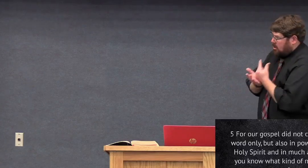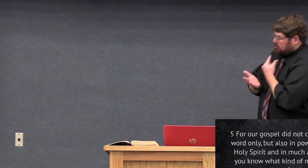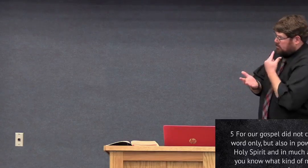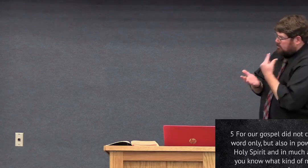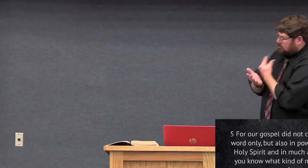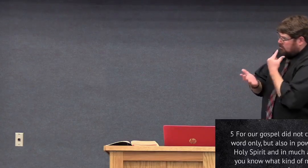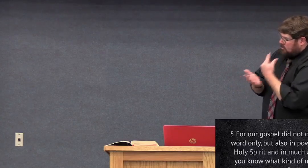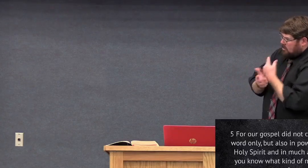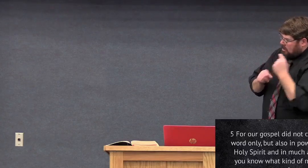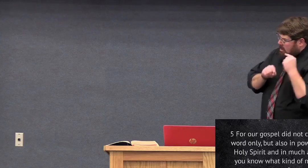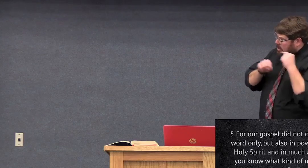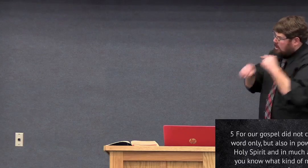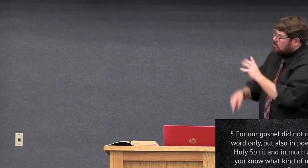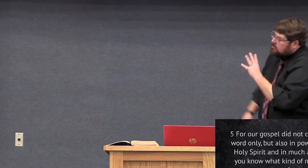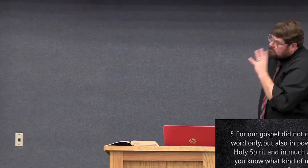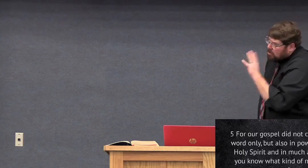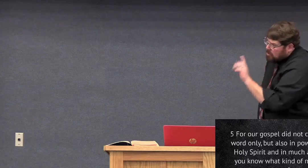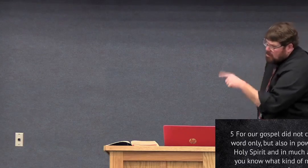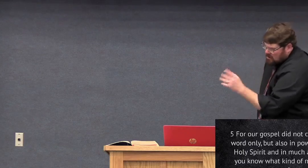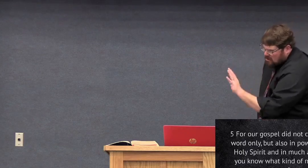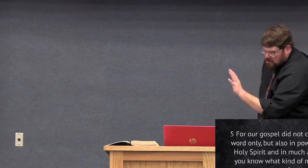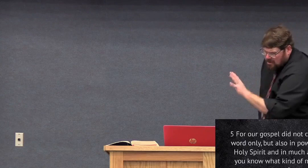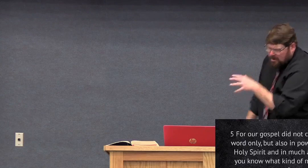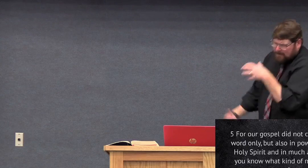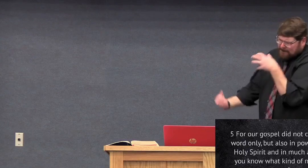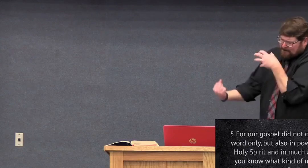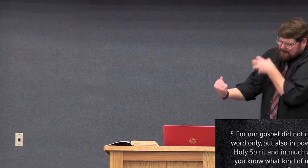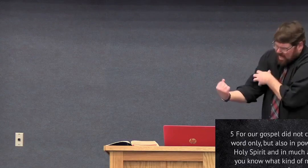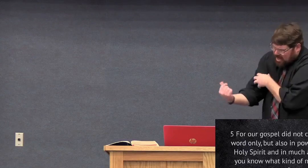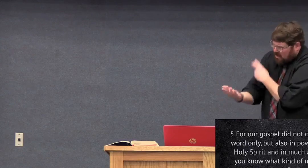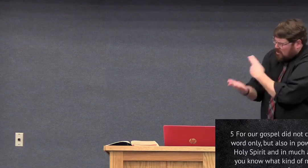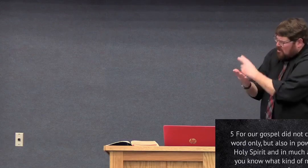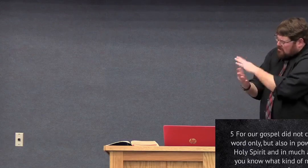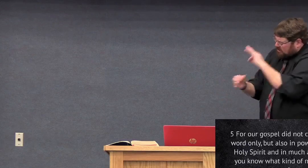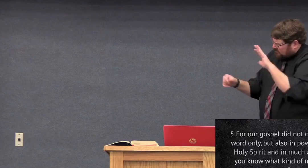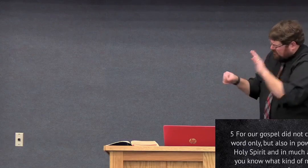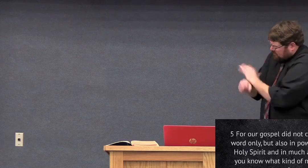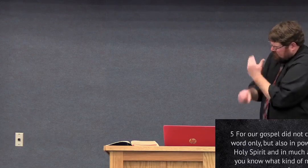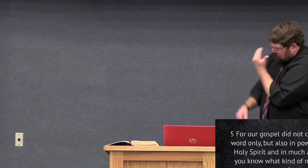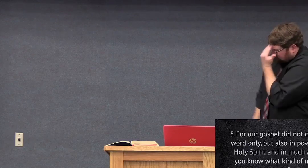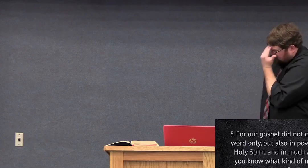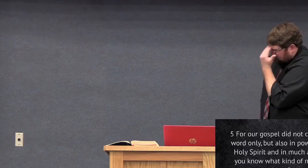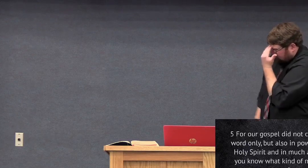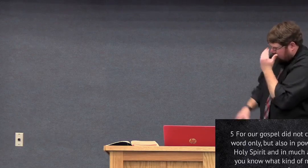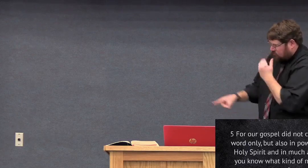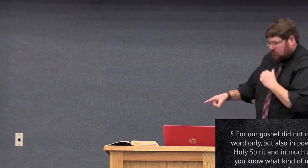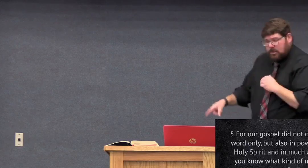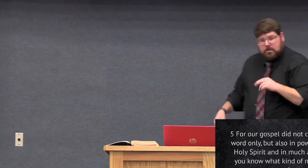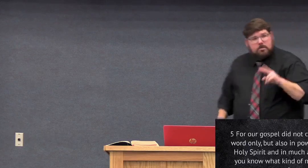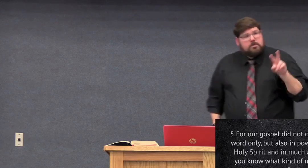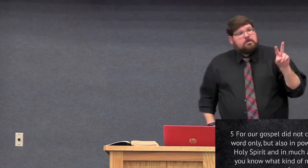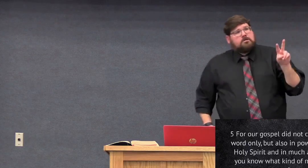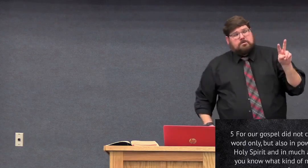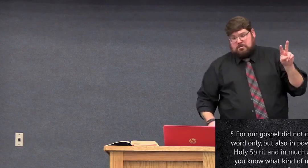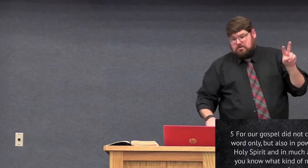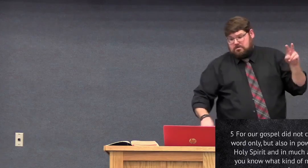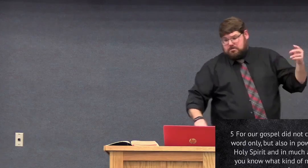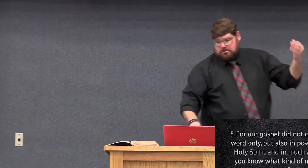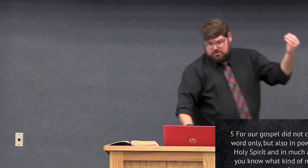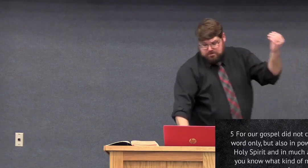It says here, our gospel did not come to you in word only, but also in power and in the Holy Spirit.